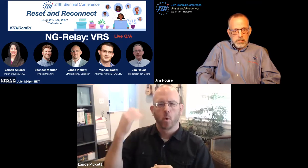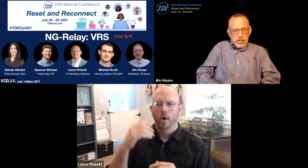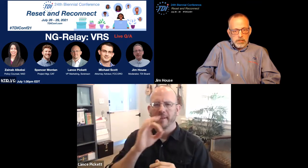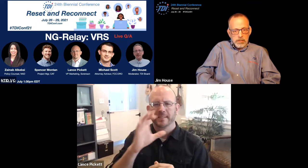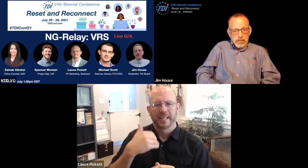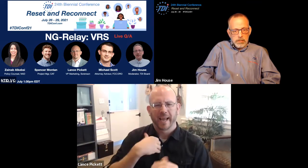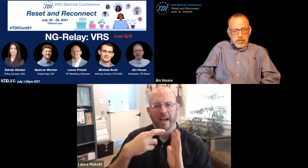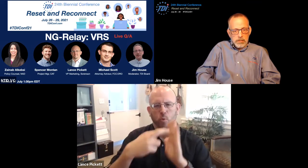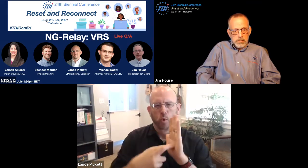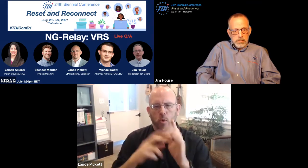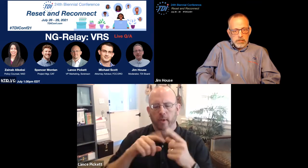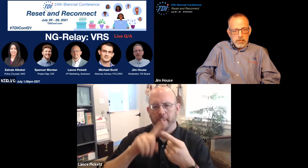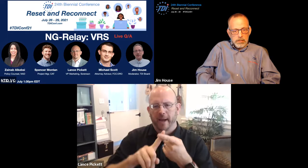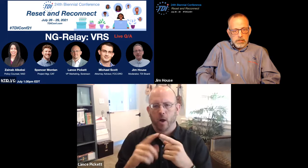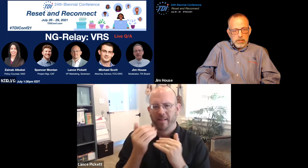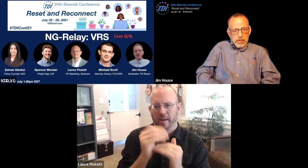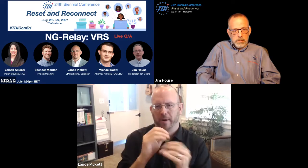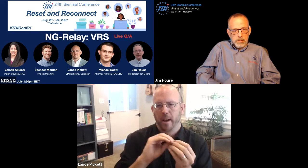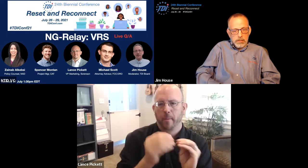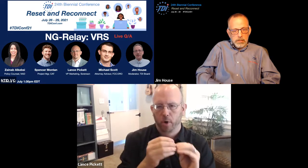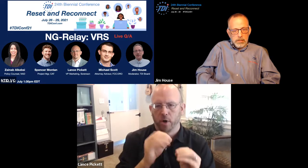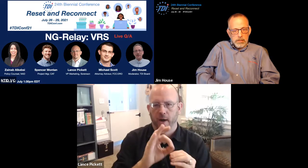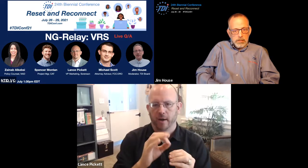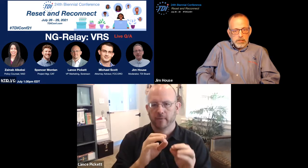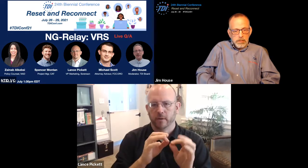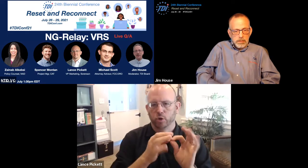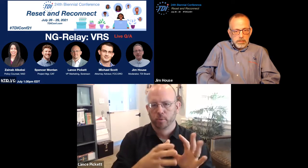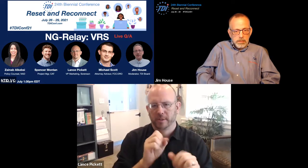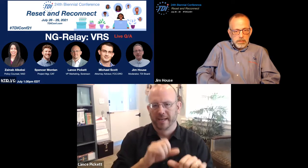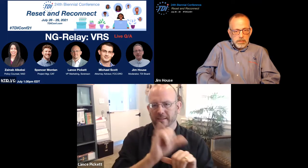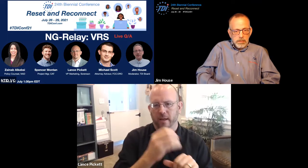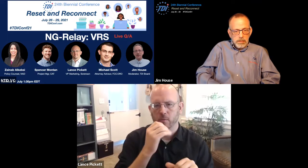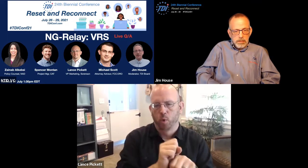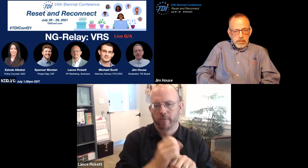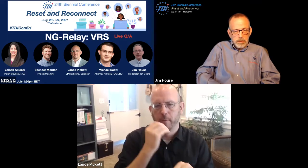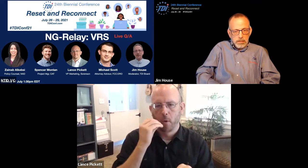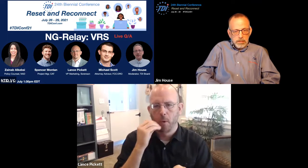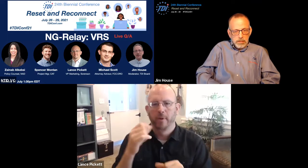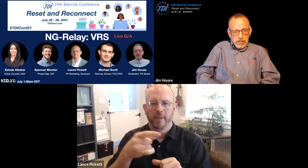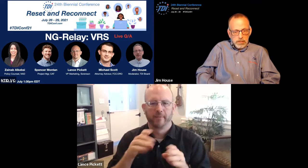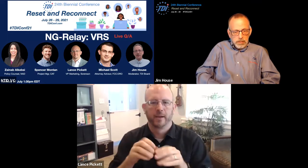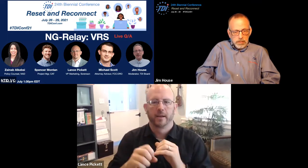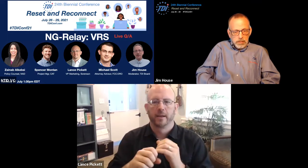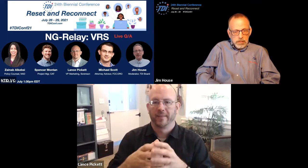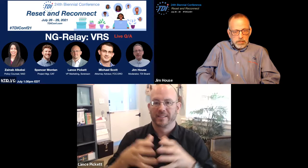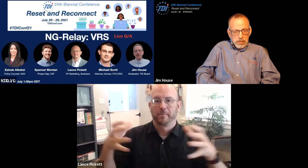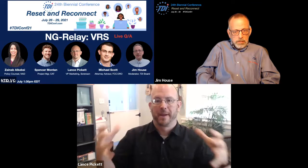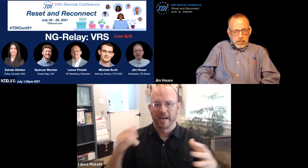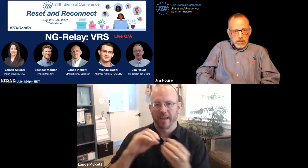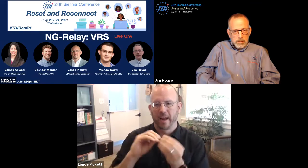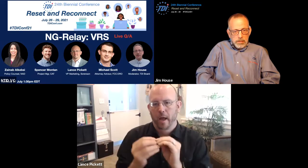anything. And I remember before, the FCC had a rule about limiting the number of interpreters that can work from